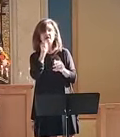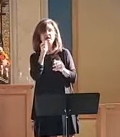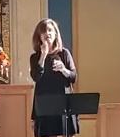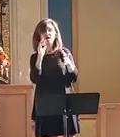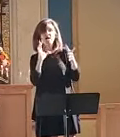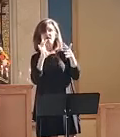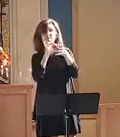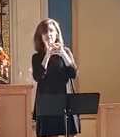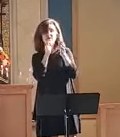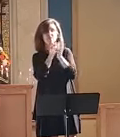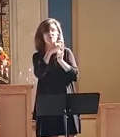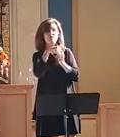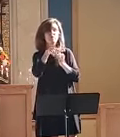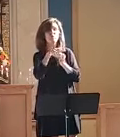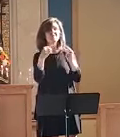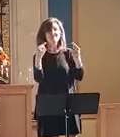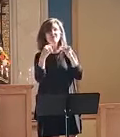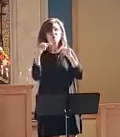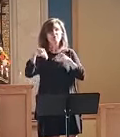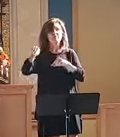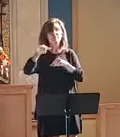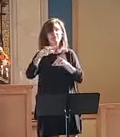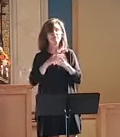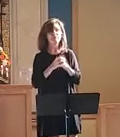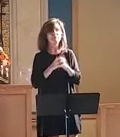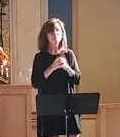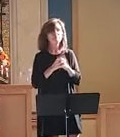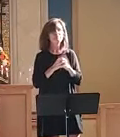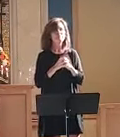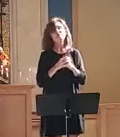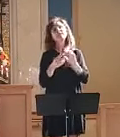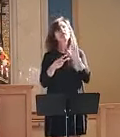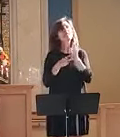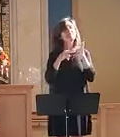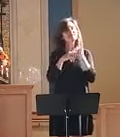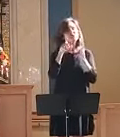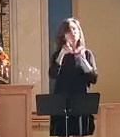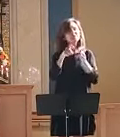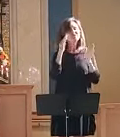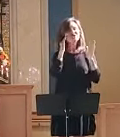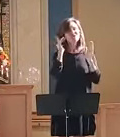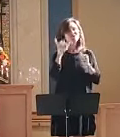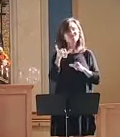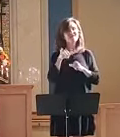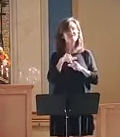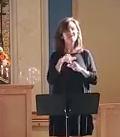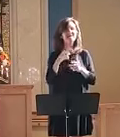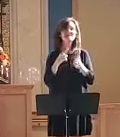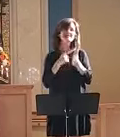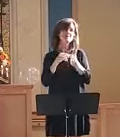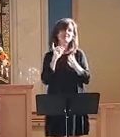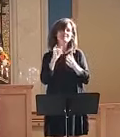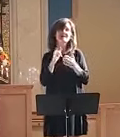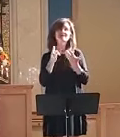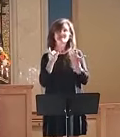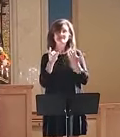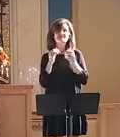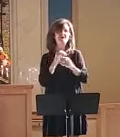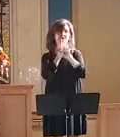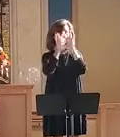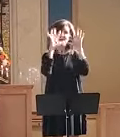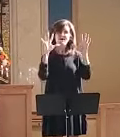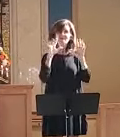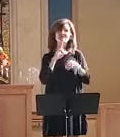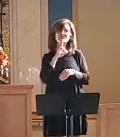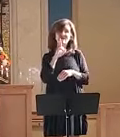with those they have afflicted. And that has to be acknowledged, and sometimes that's a public reality. When